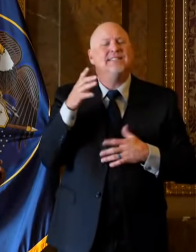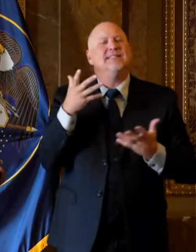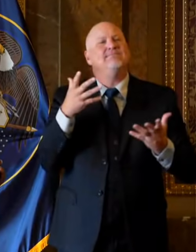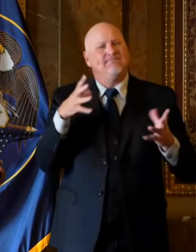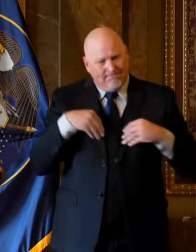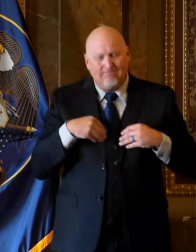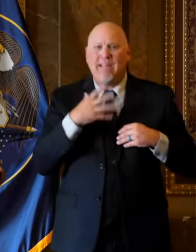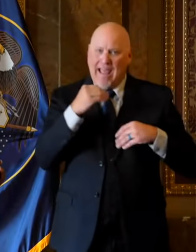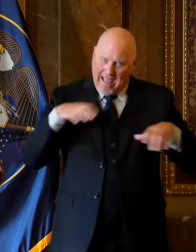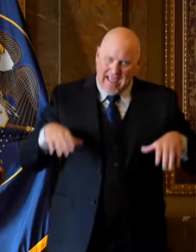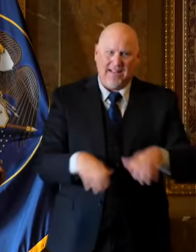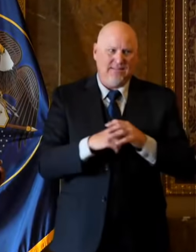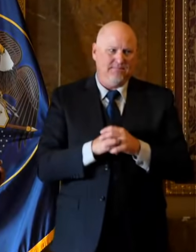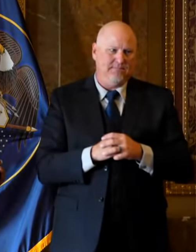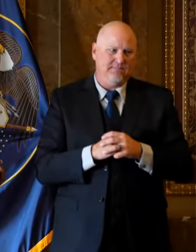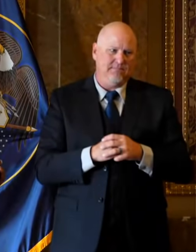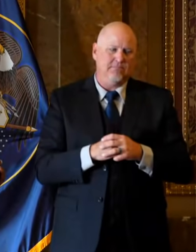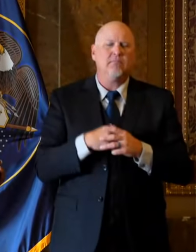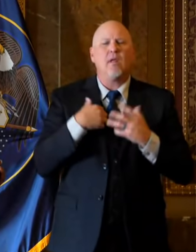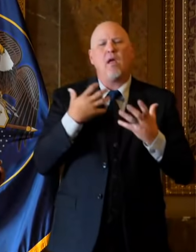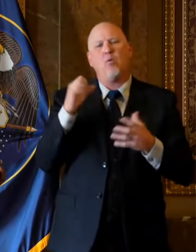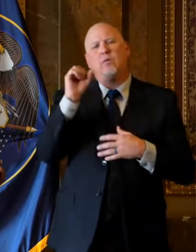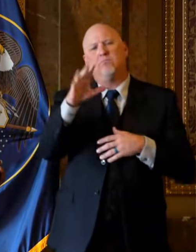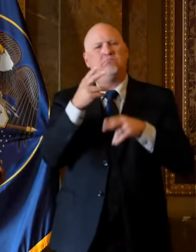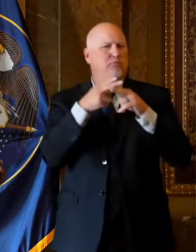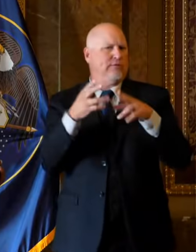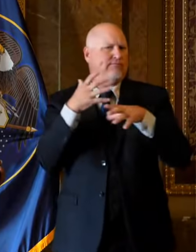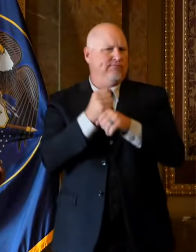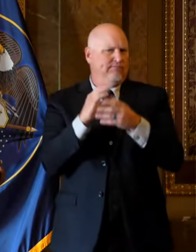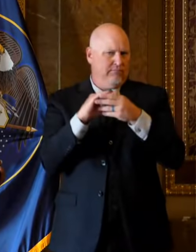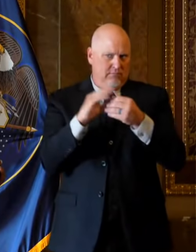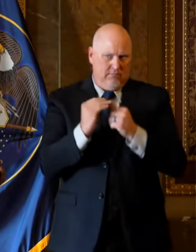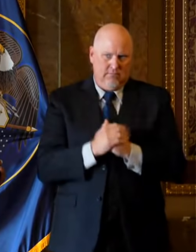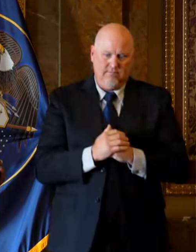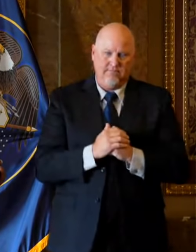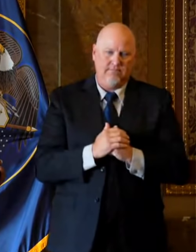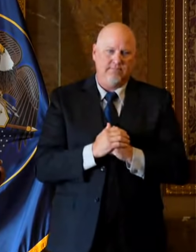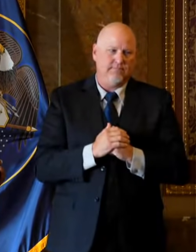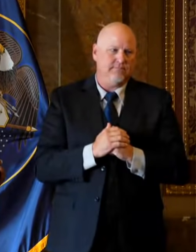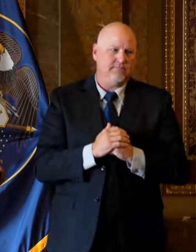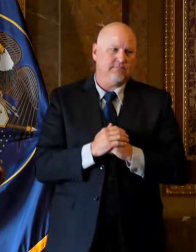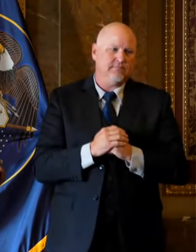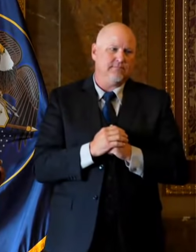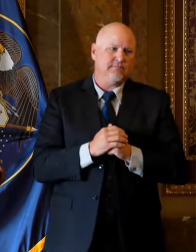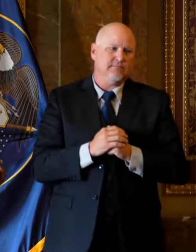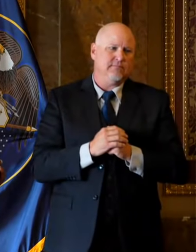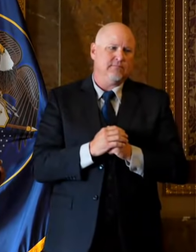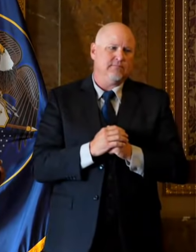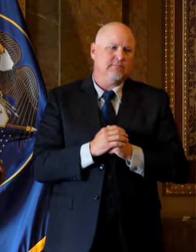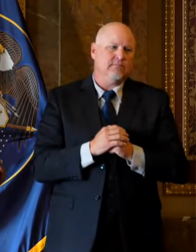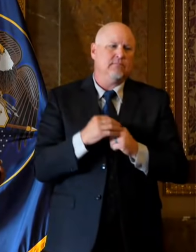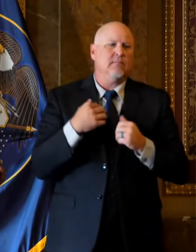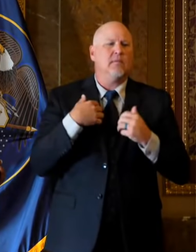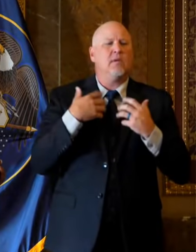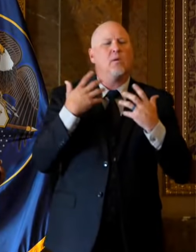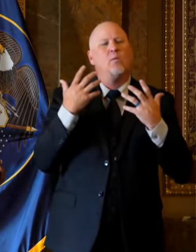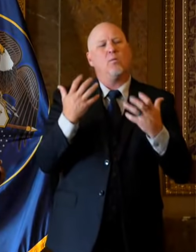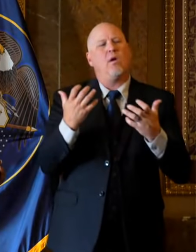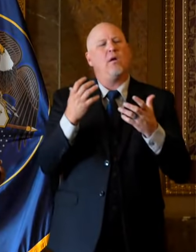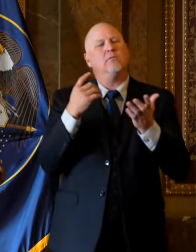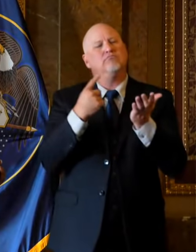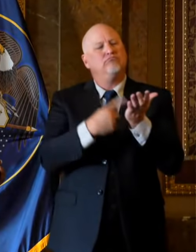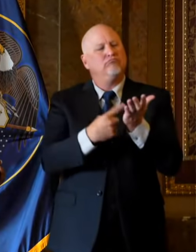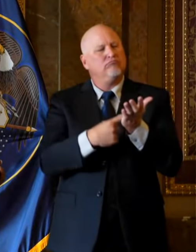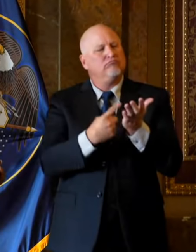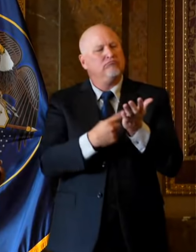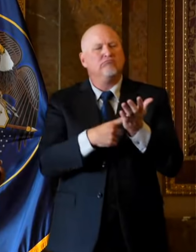a fairly brief message that I want to share today. I want to talk about a couple of tools that we have in